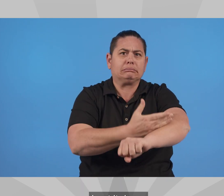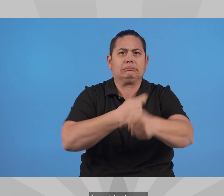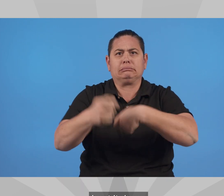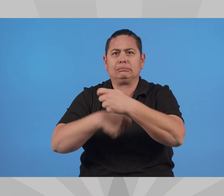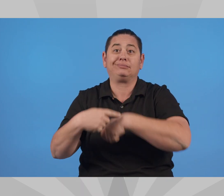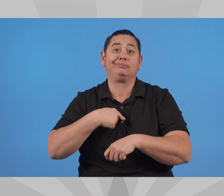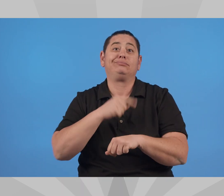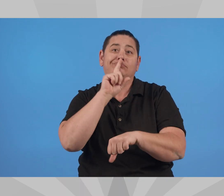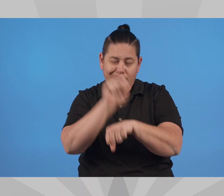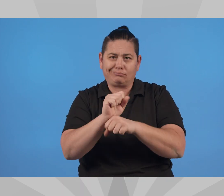done.